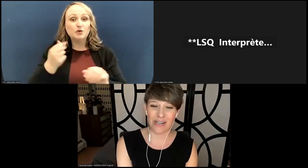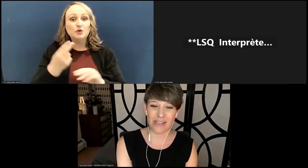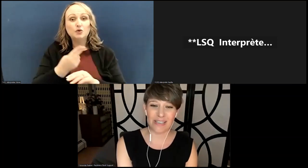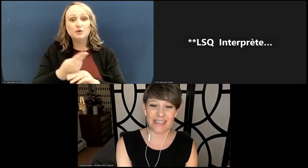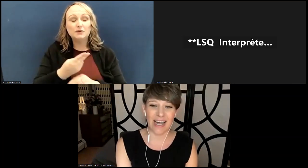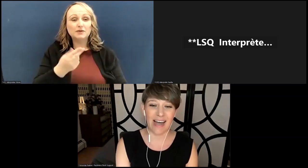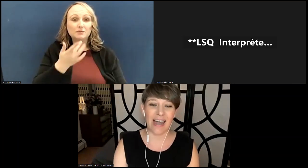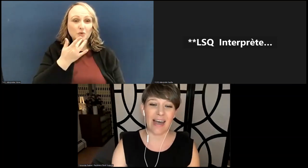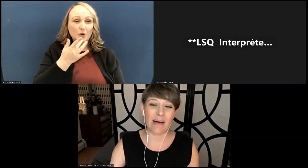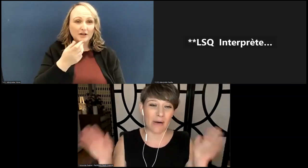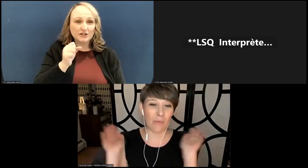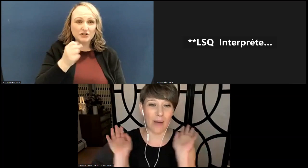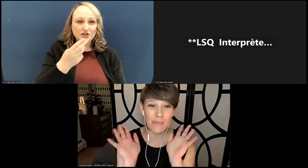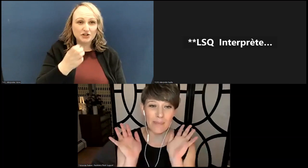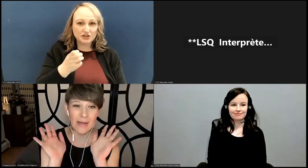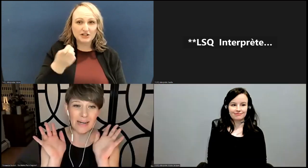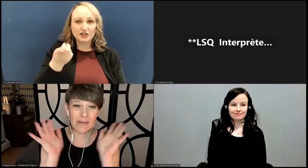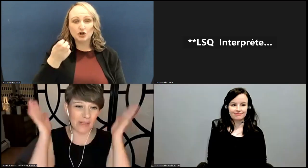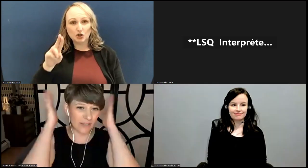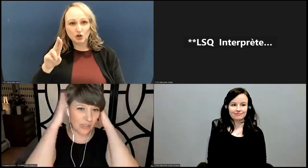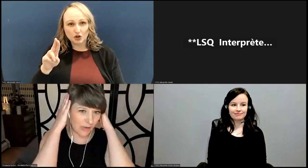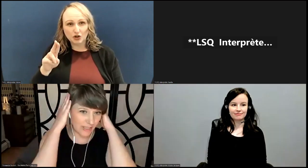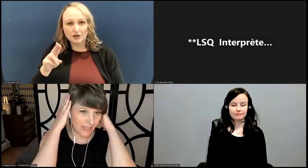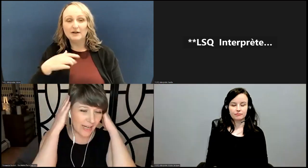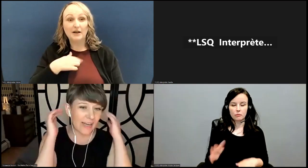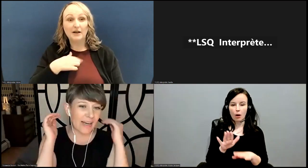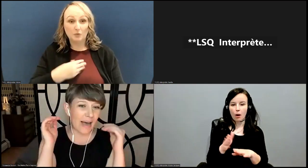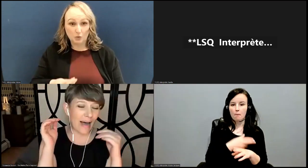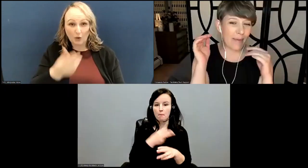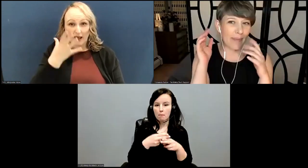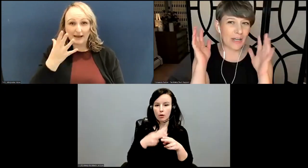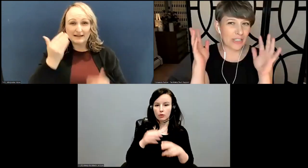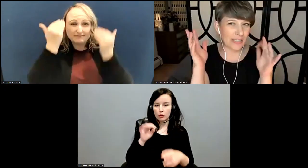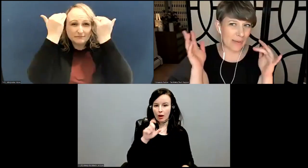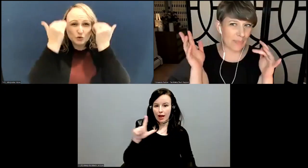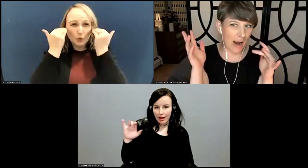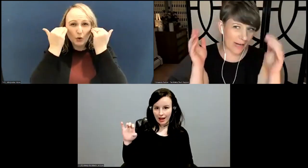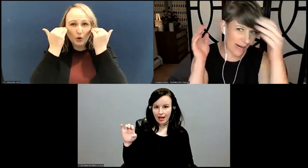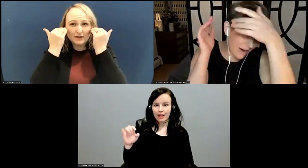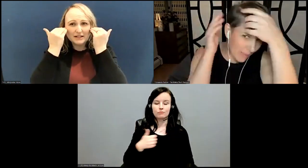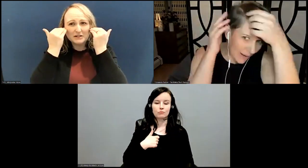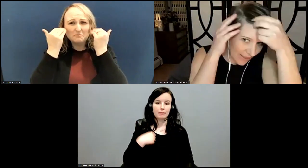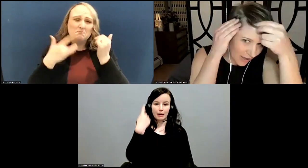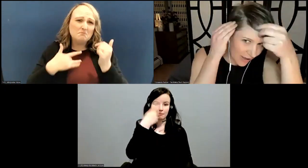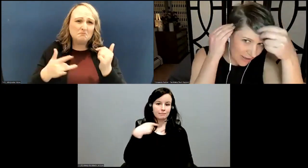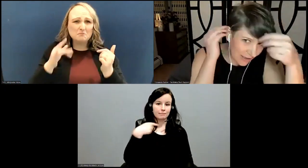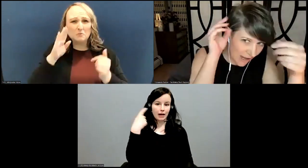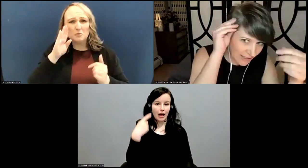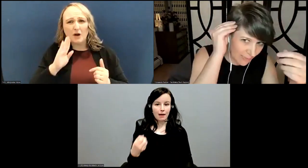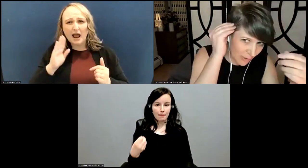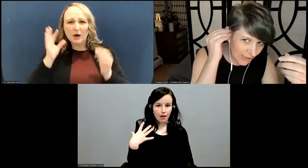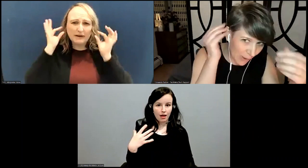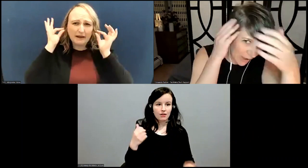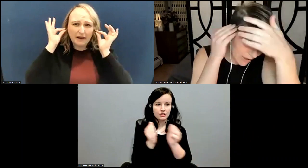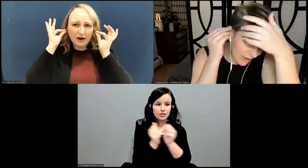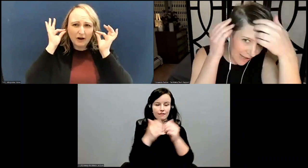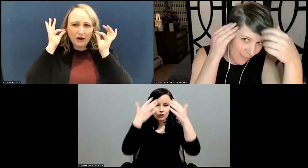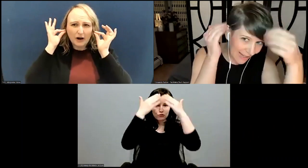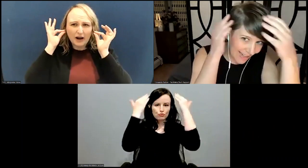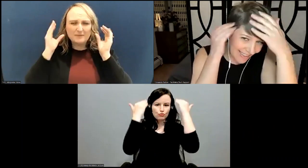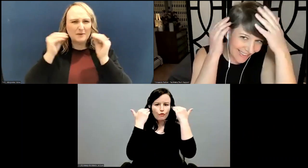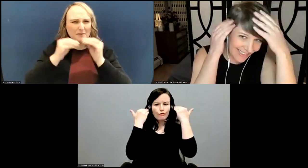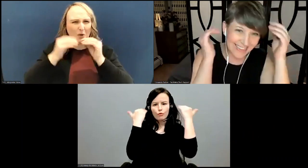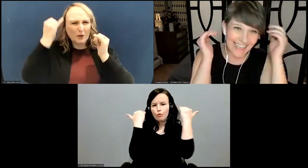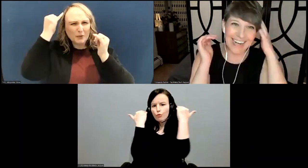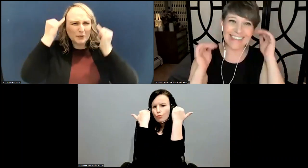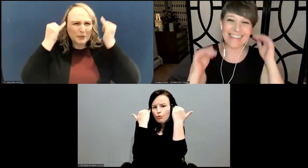her, and hers. I am a white woman with short, usually say brown hair, but there's lots more sparkle